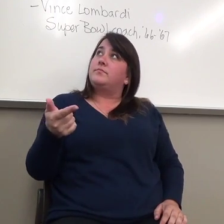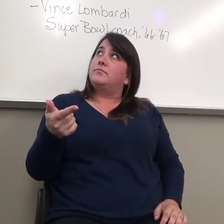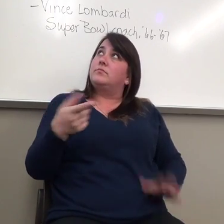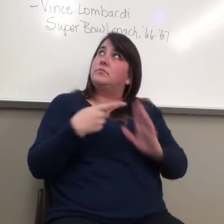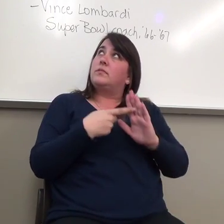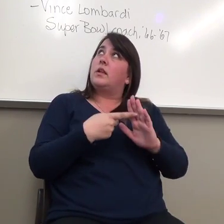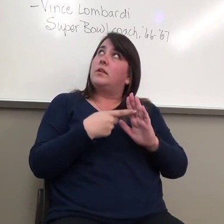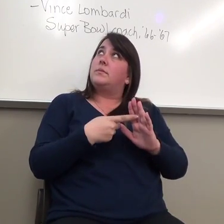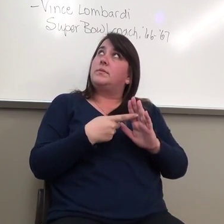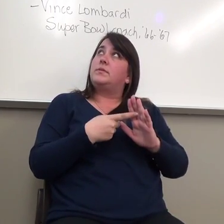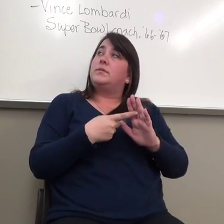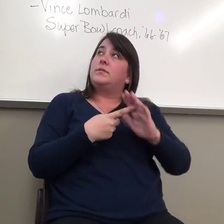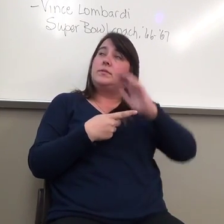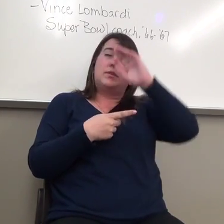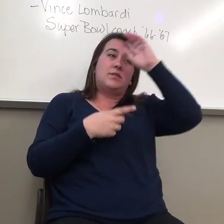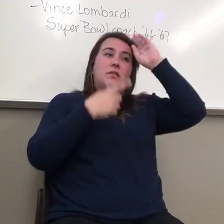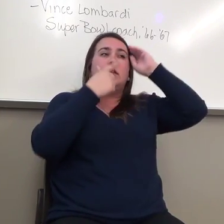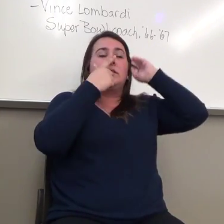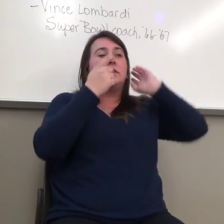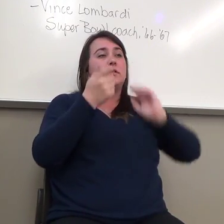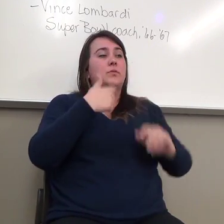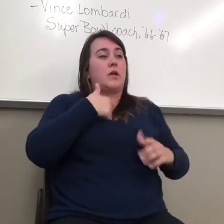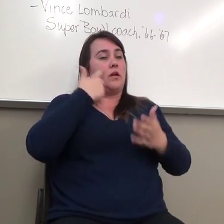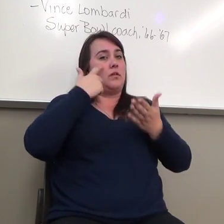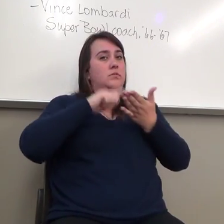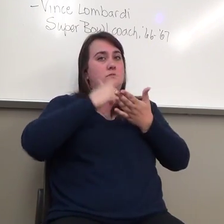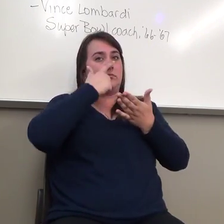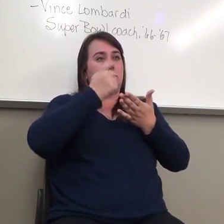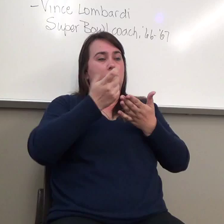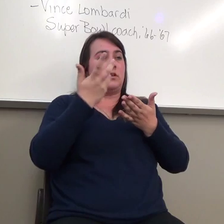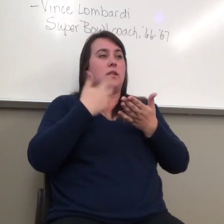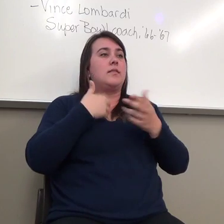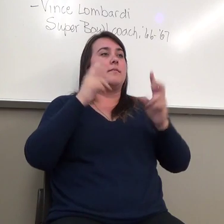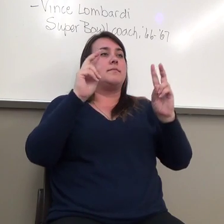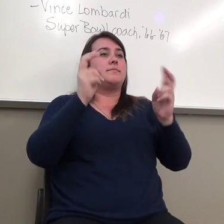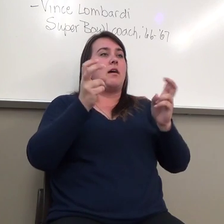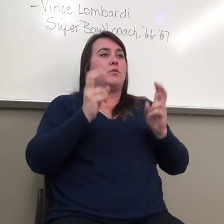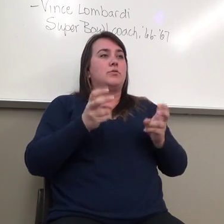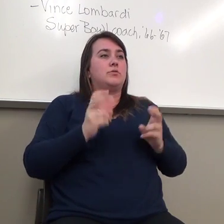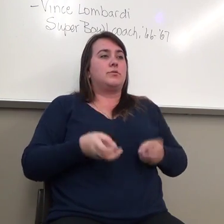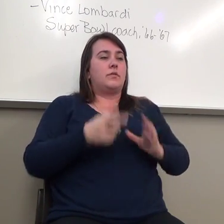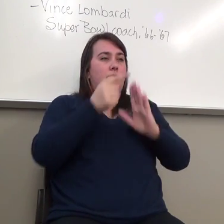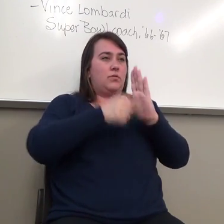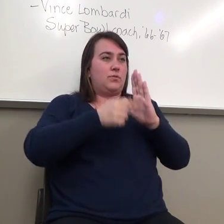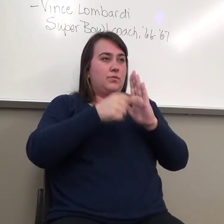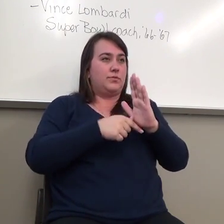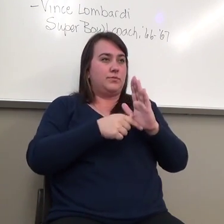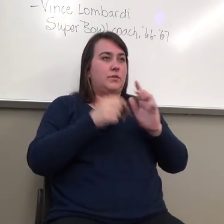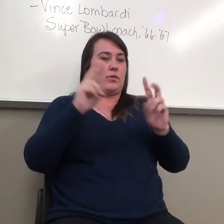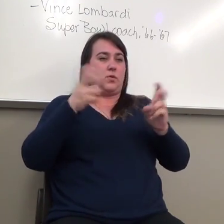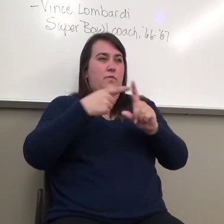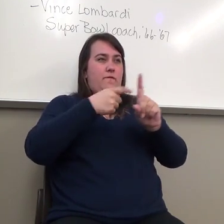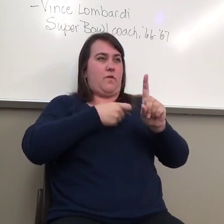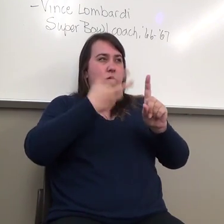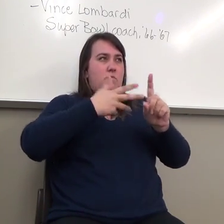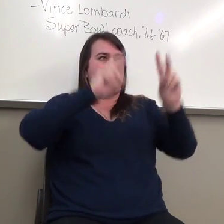this, it's interesting, what I found interesting was the titles of these articles that these quotes appeared in. This person